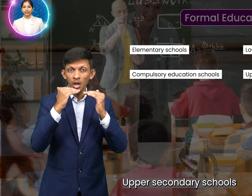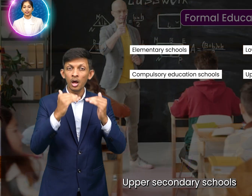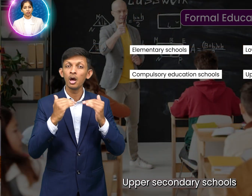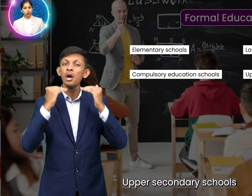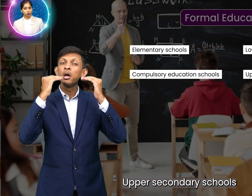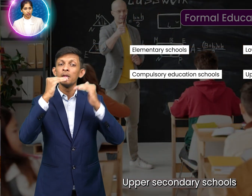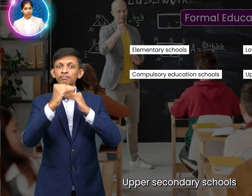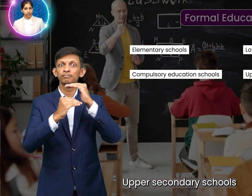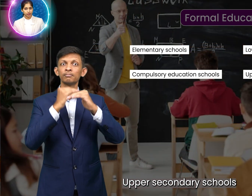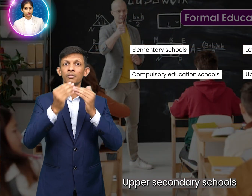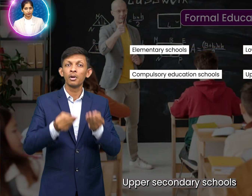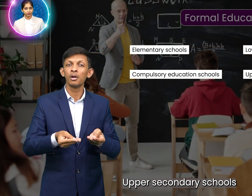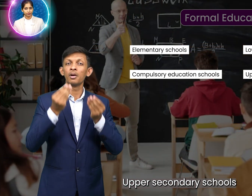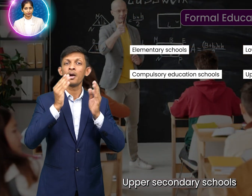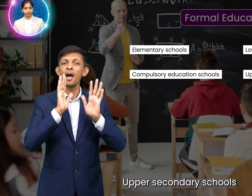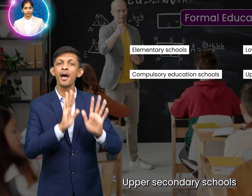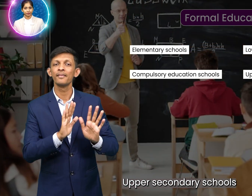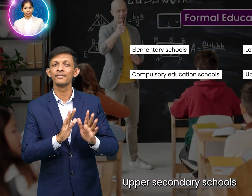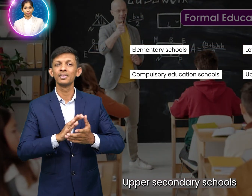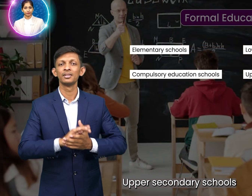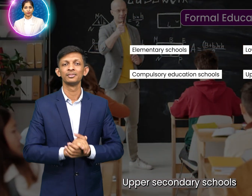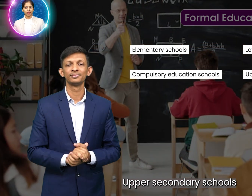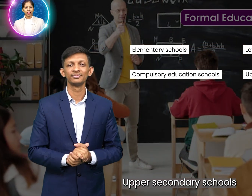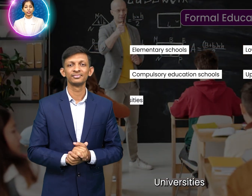upper secondary schools,